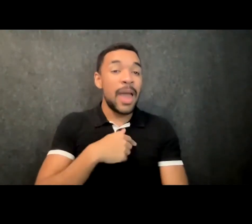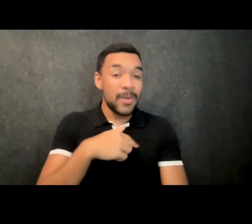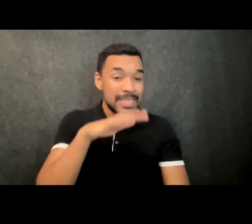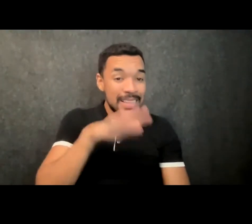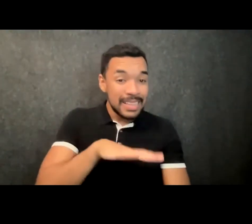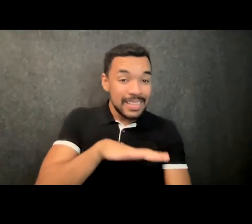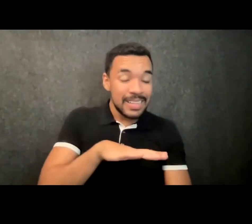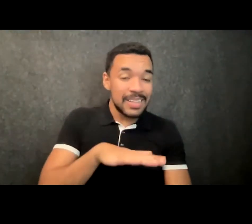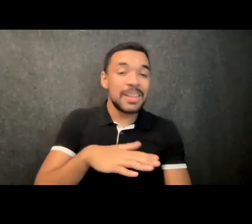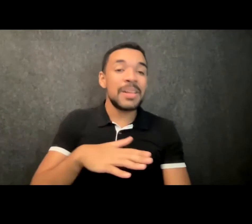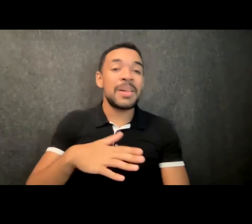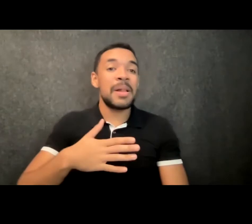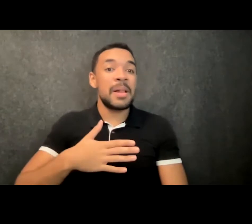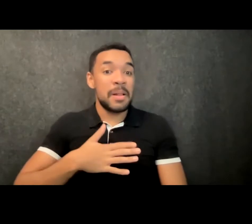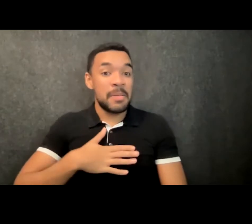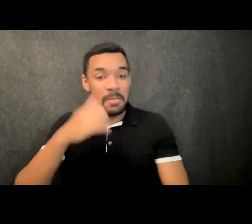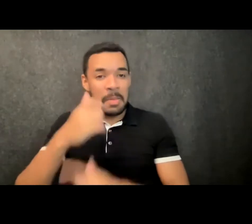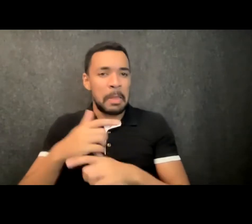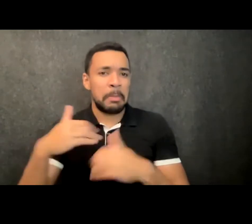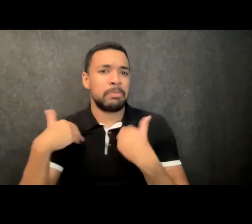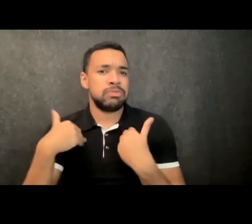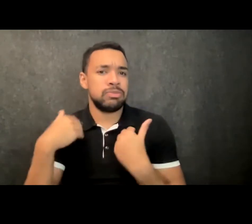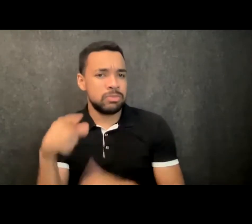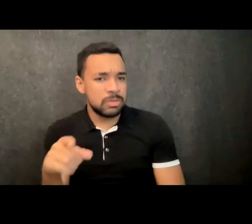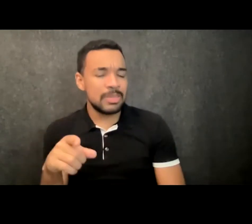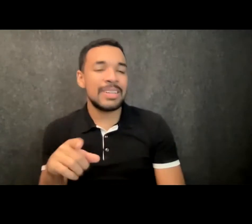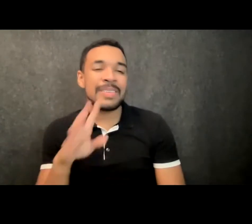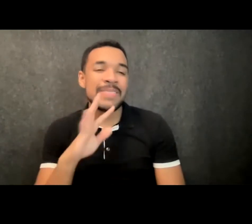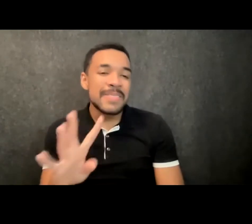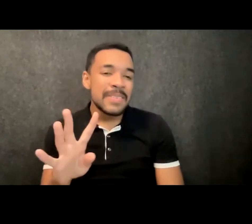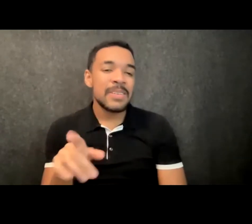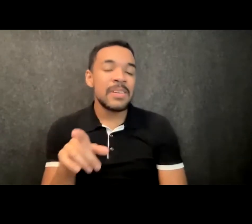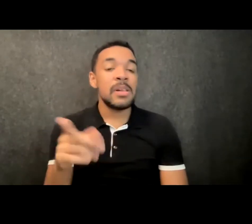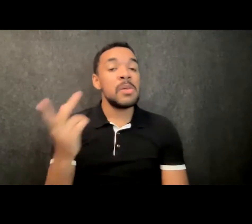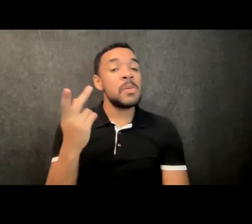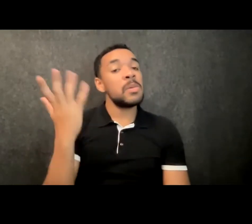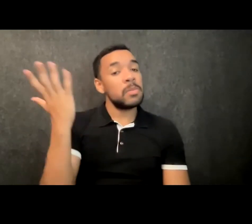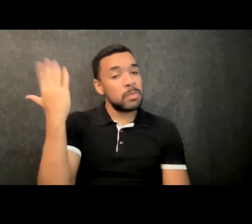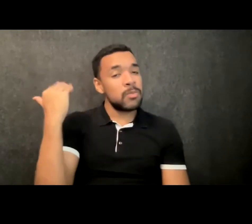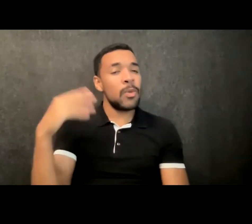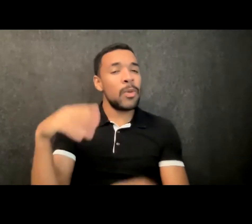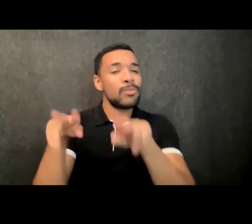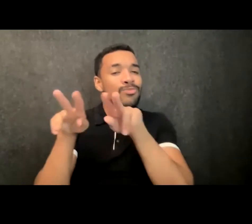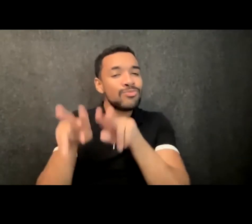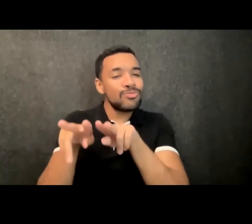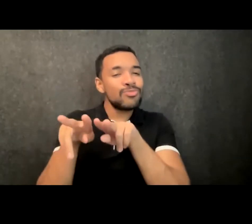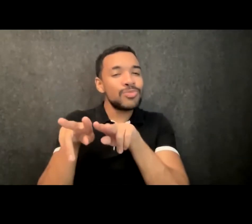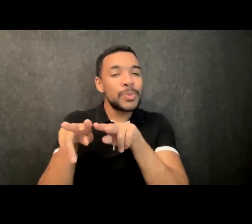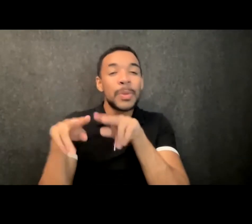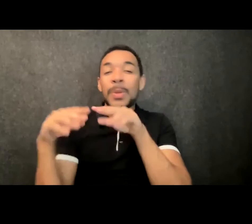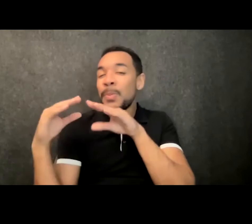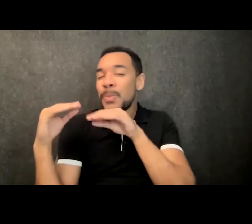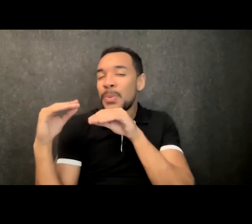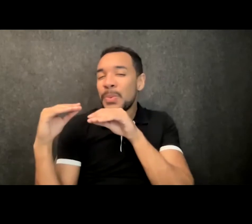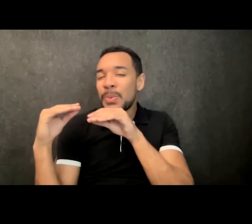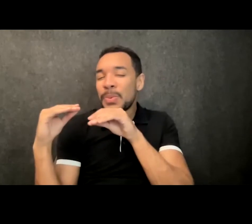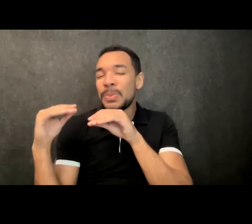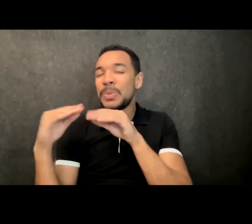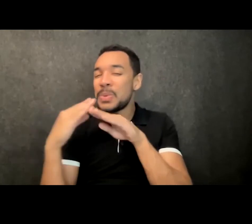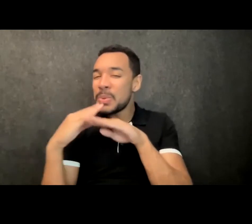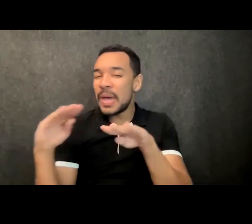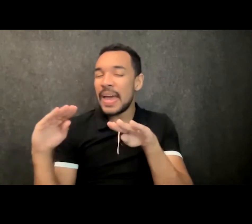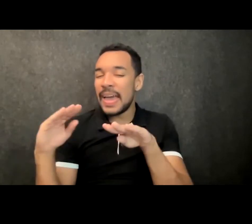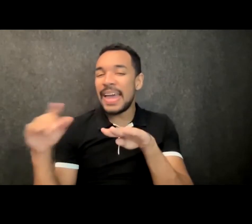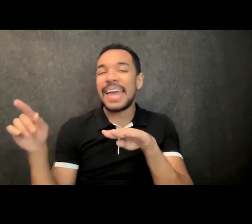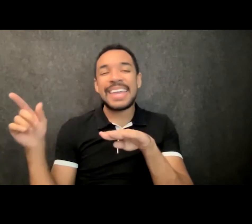than 4. We used to sometimes sleep in the same bed. We would talk quietly so we wouldn't get in trouble. He would play